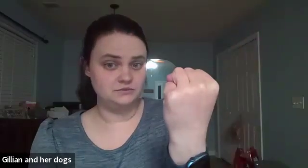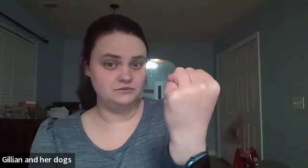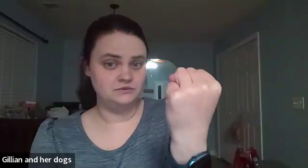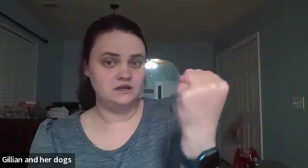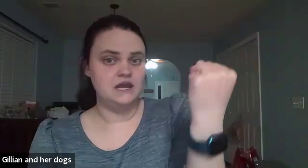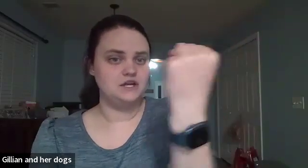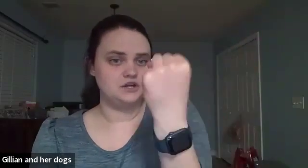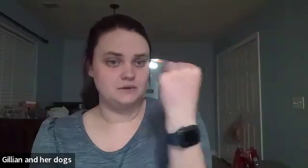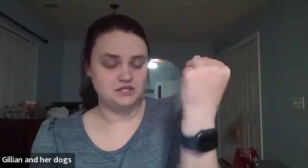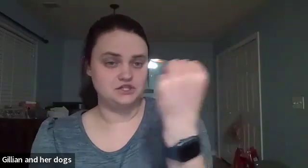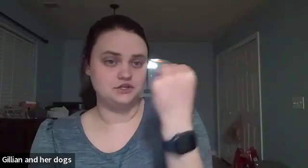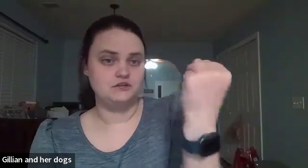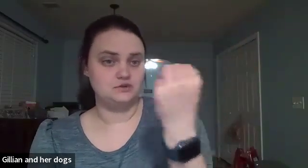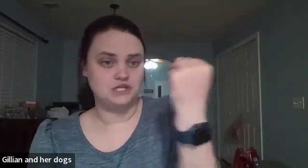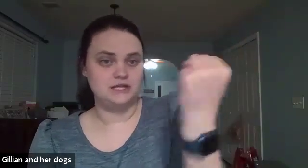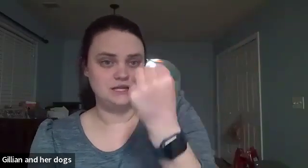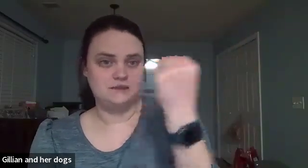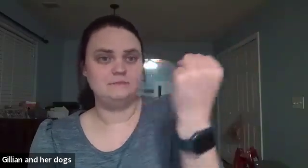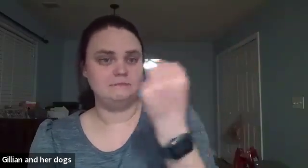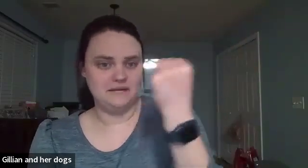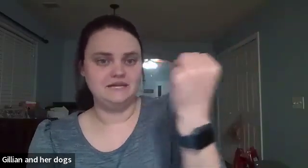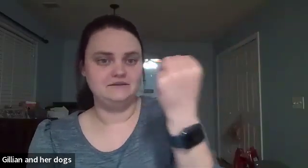you, and you're going to make a circular motion. Monday.